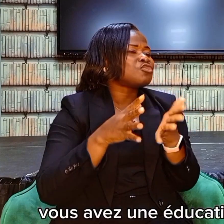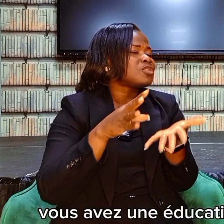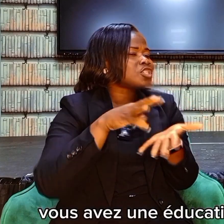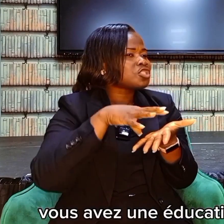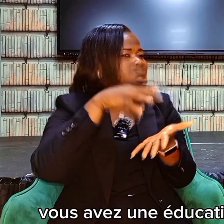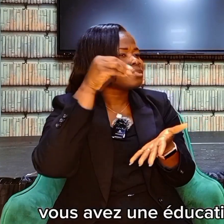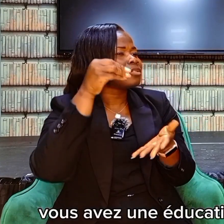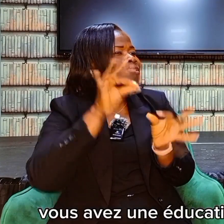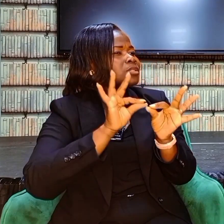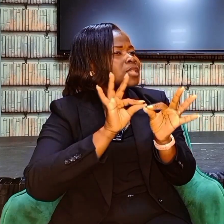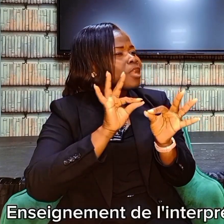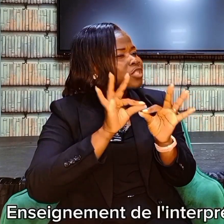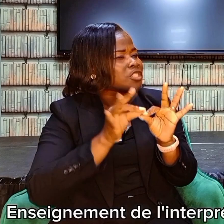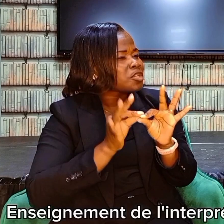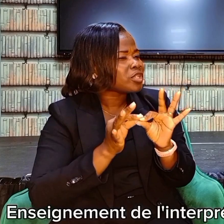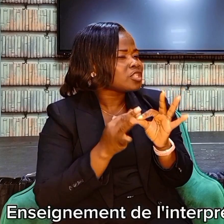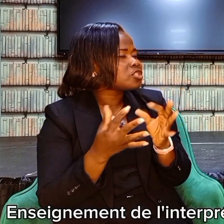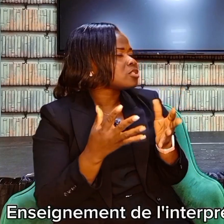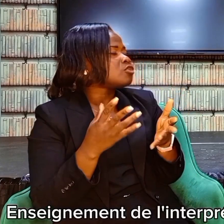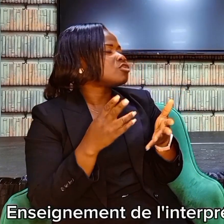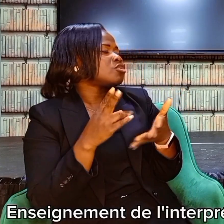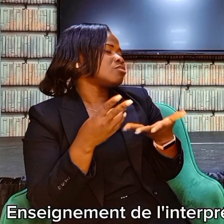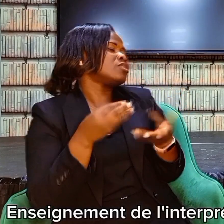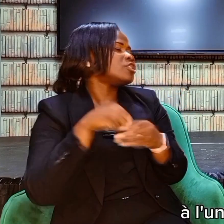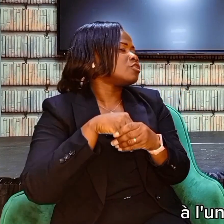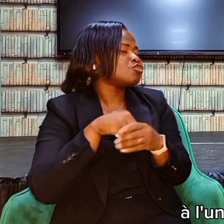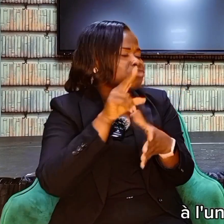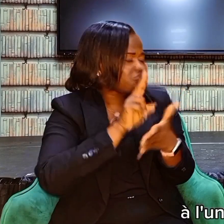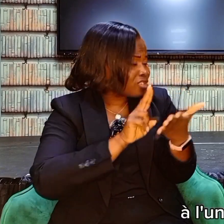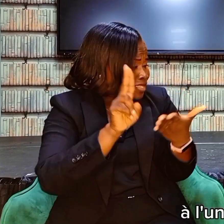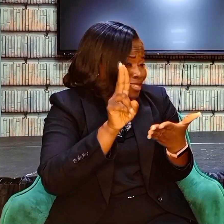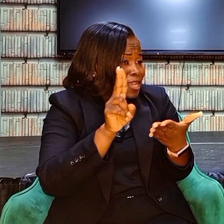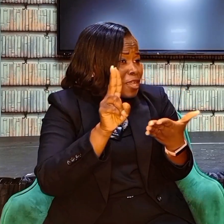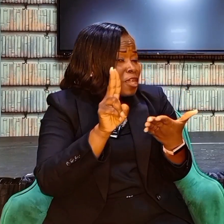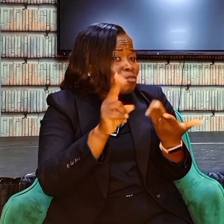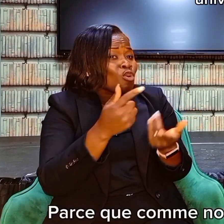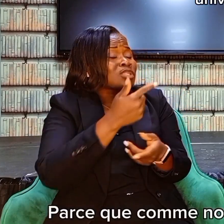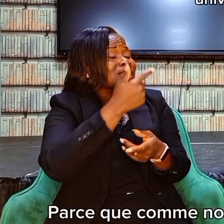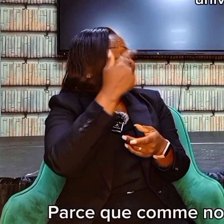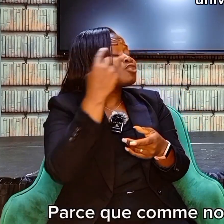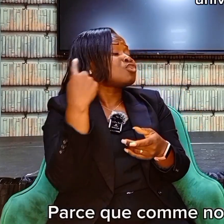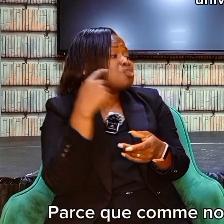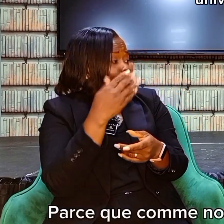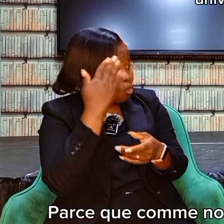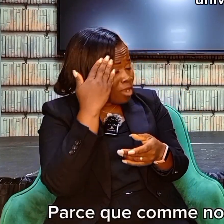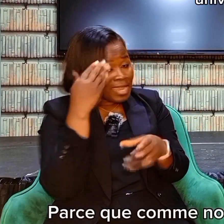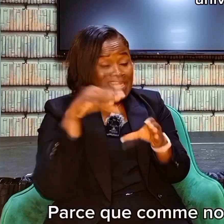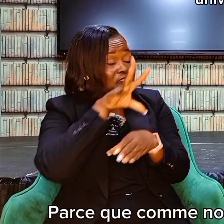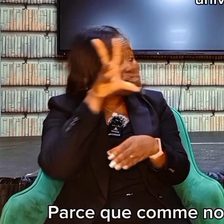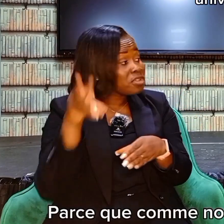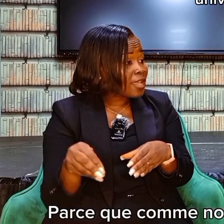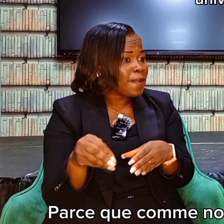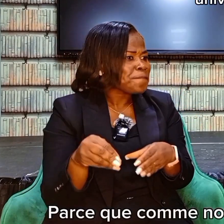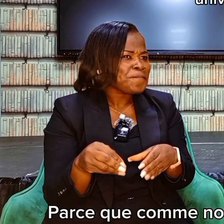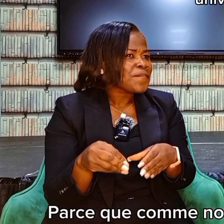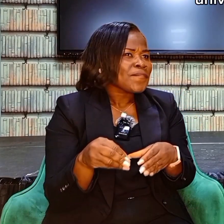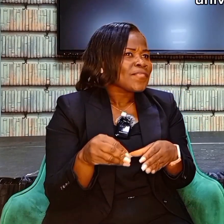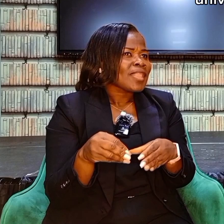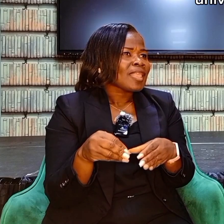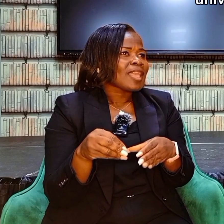language education, sign language interpretation education in the university, because as we know, in